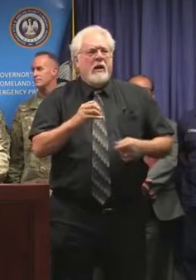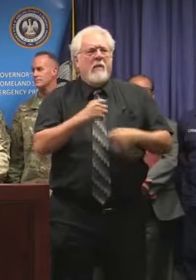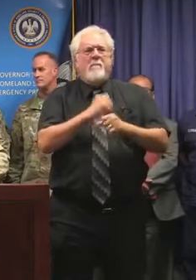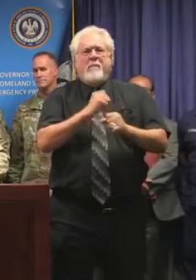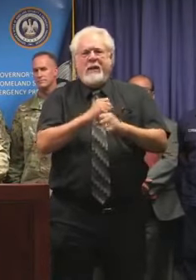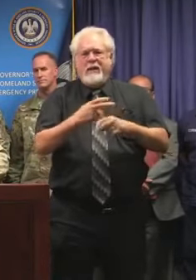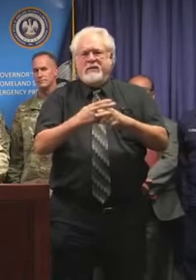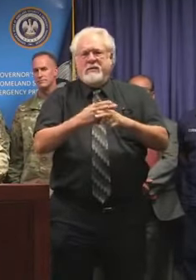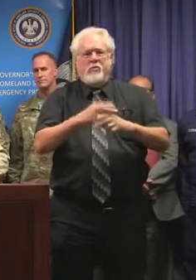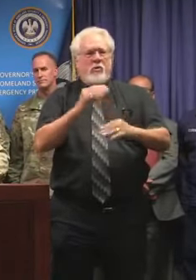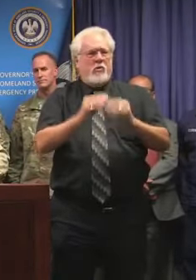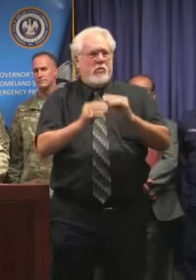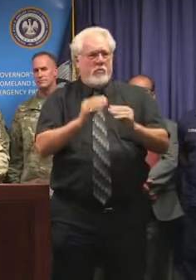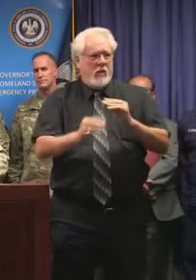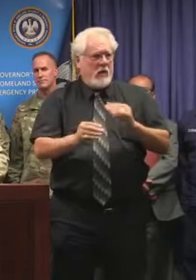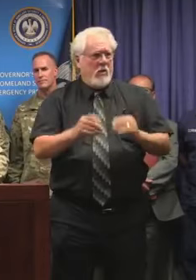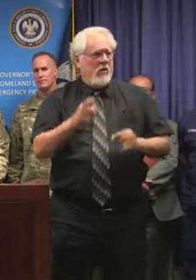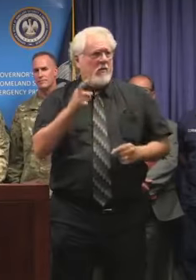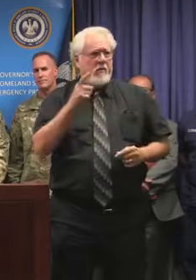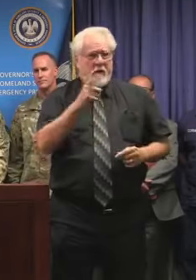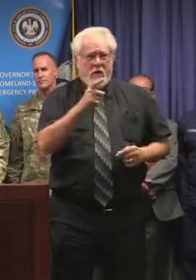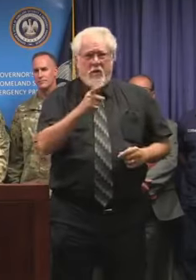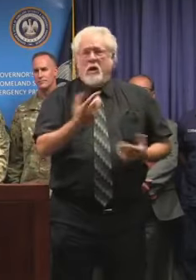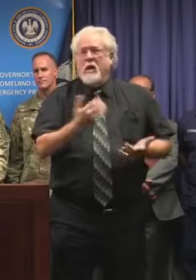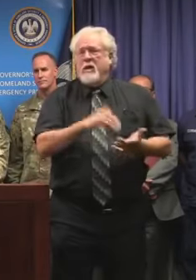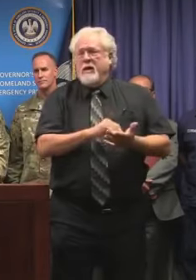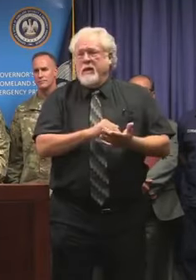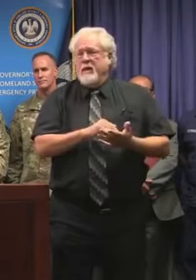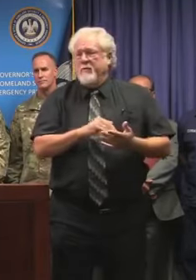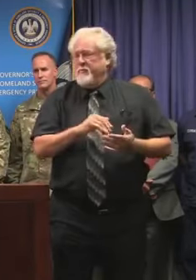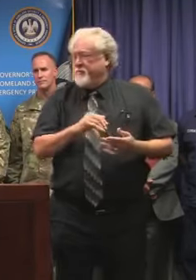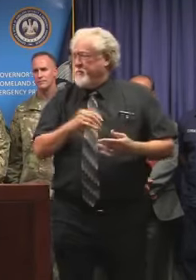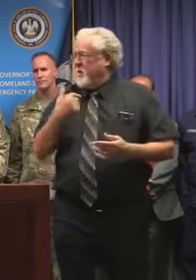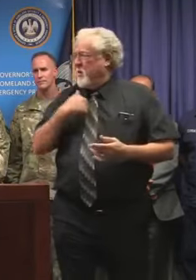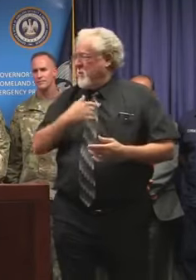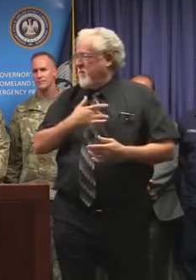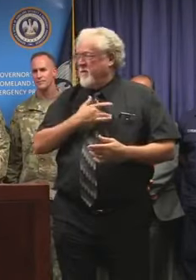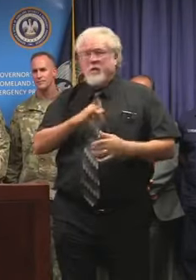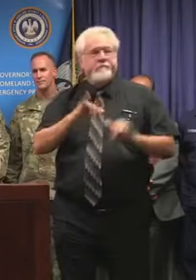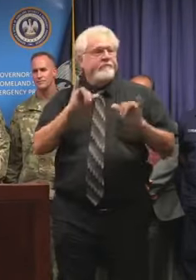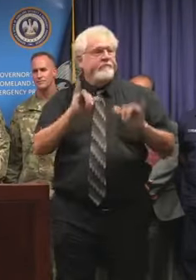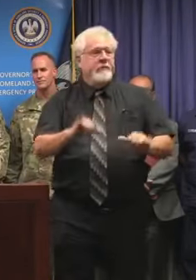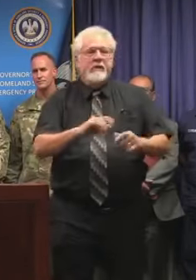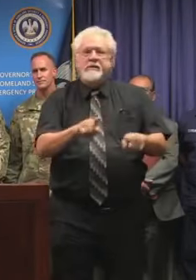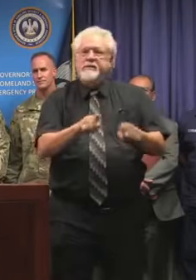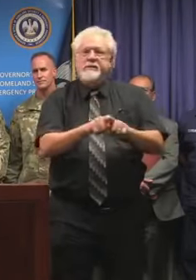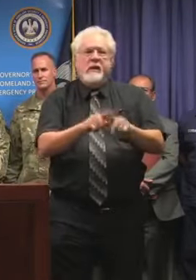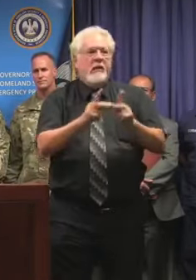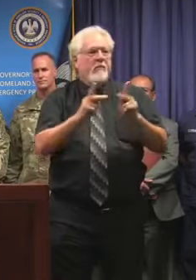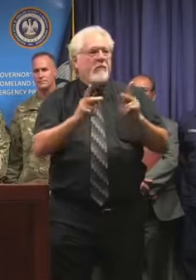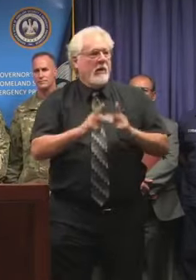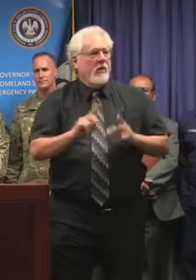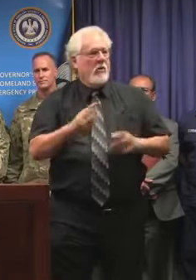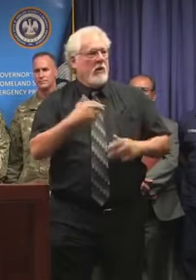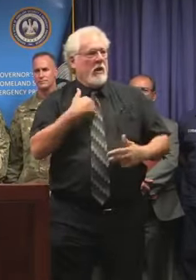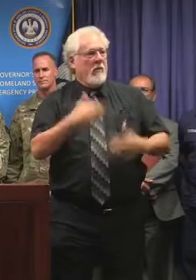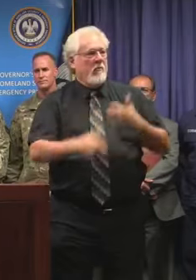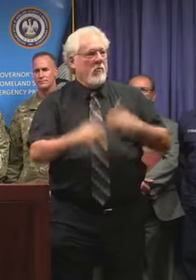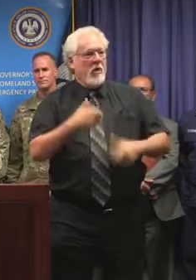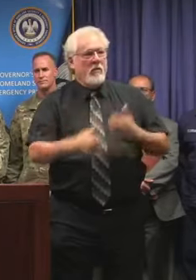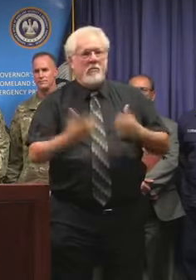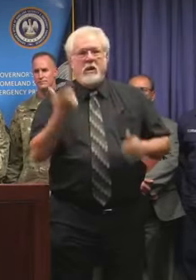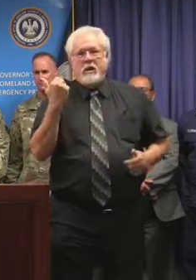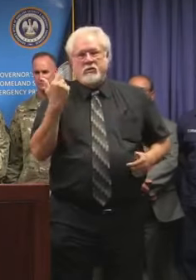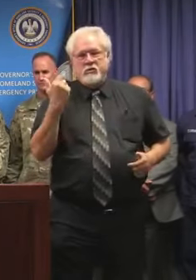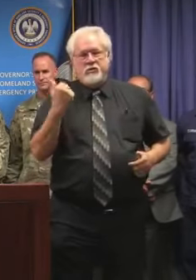a temporary repair there. Again, this is we believe the exact same place where there was a problem